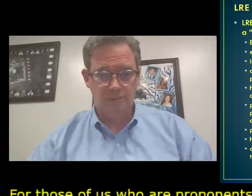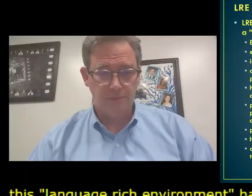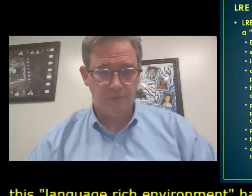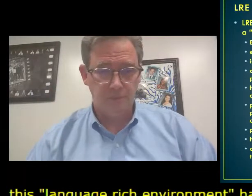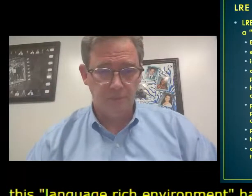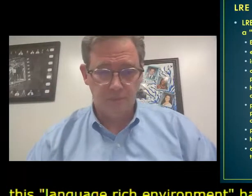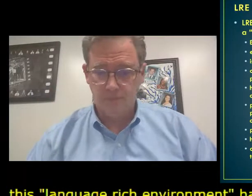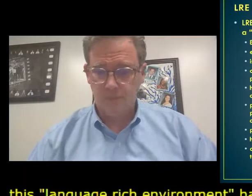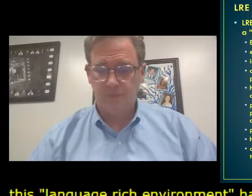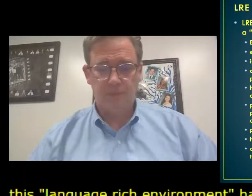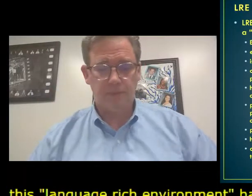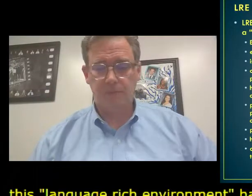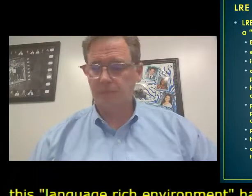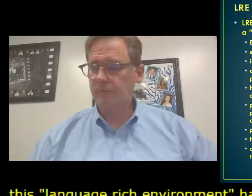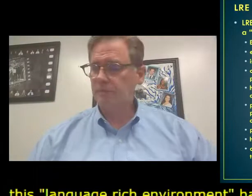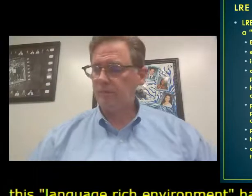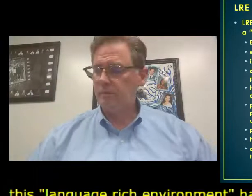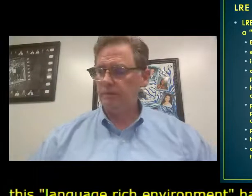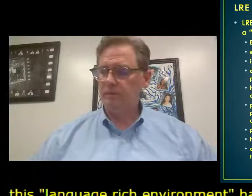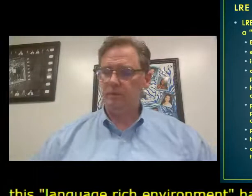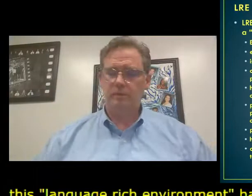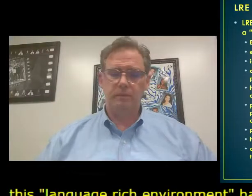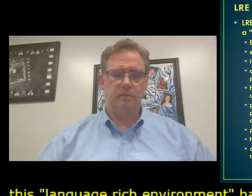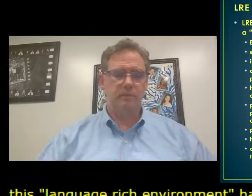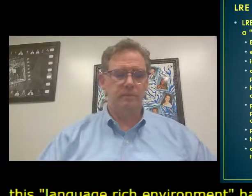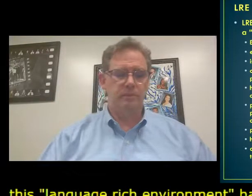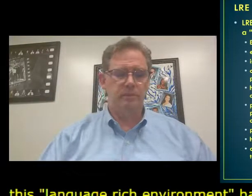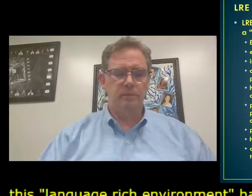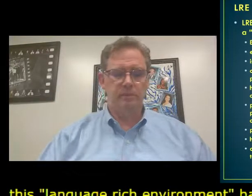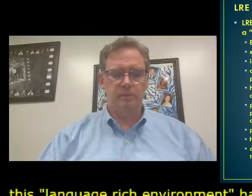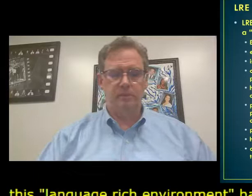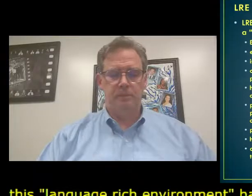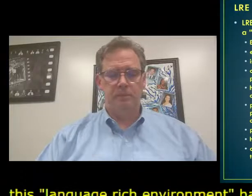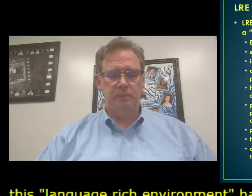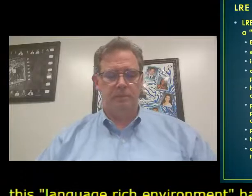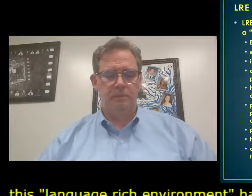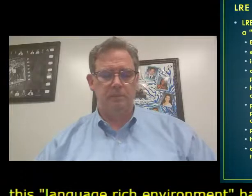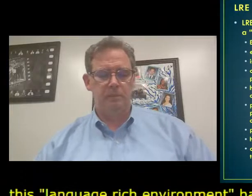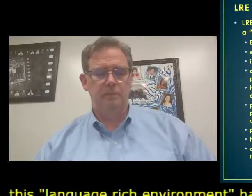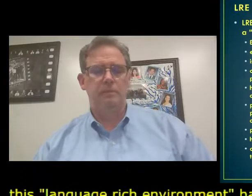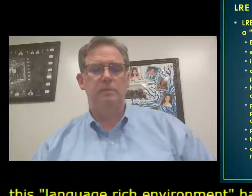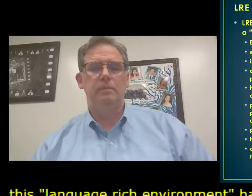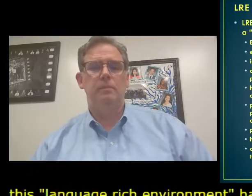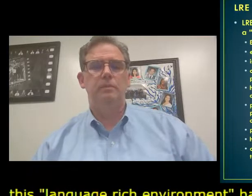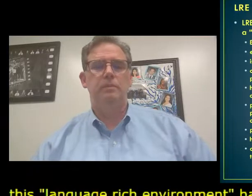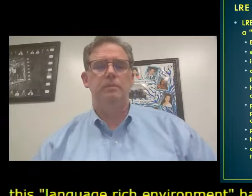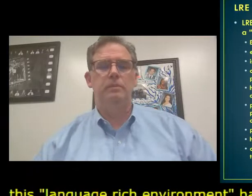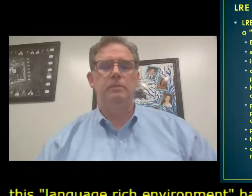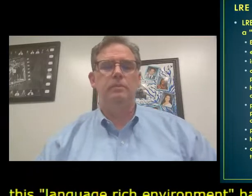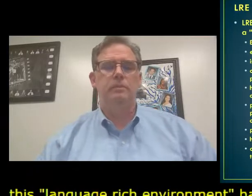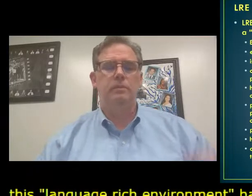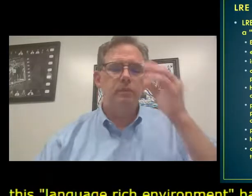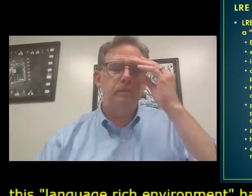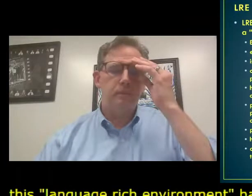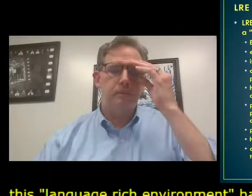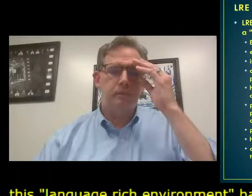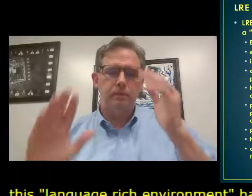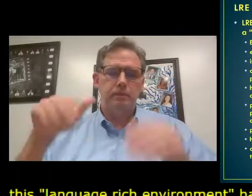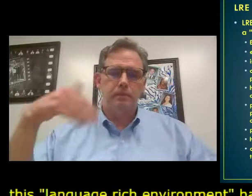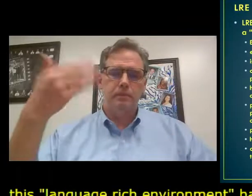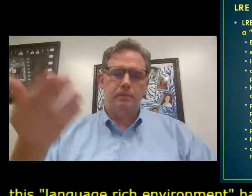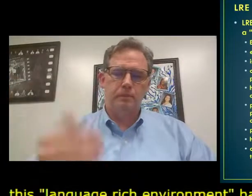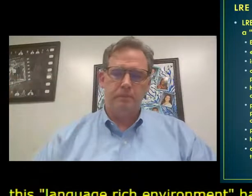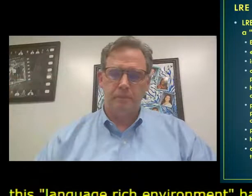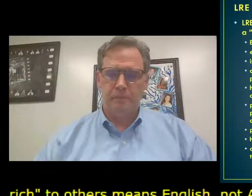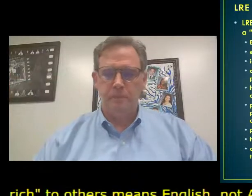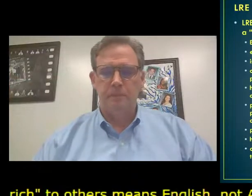We need to get the word out about the benefits of ASL in academic settings and in education.